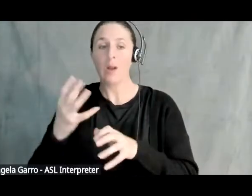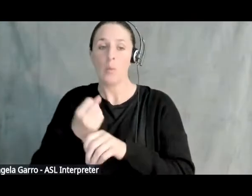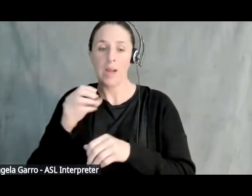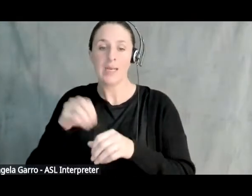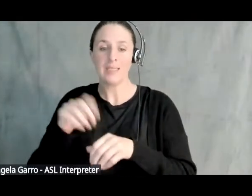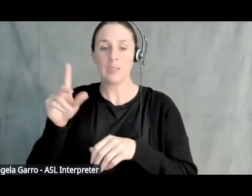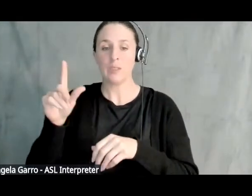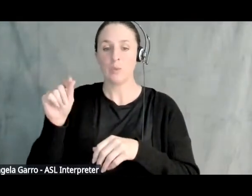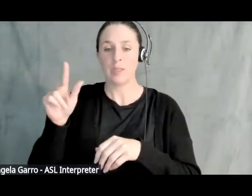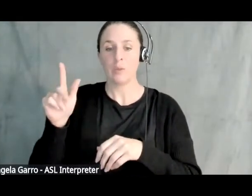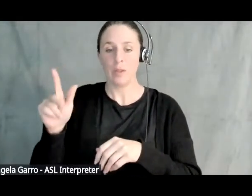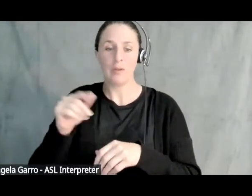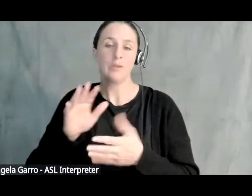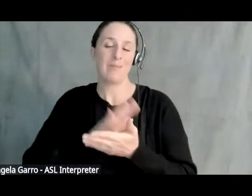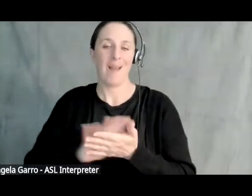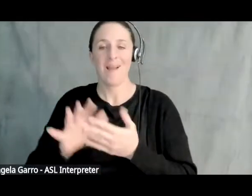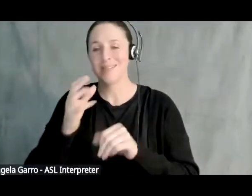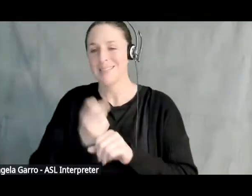that redemption.